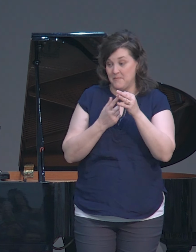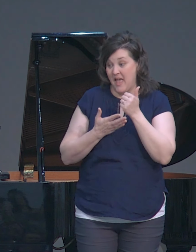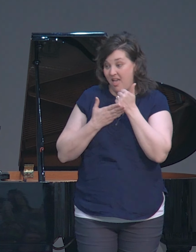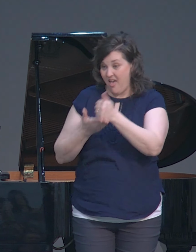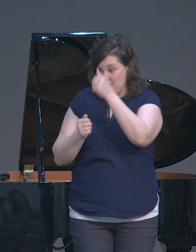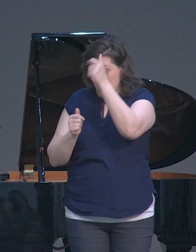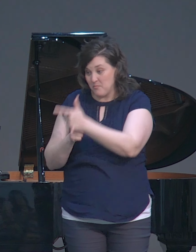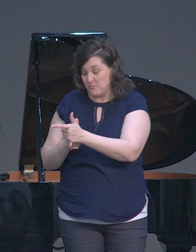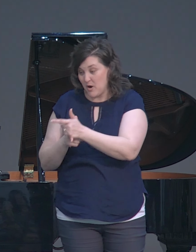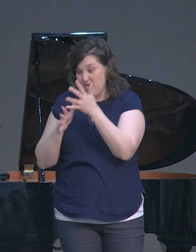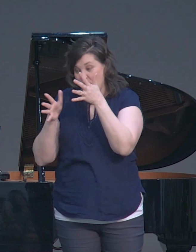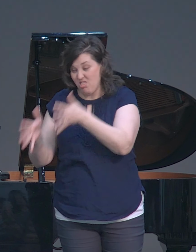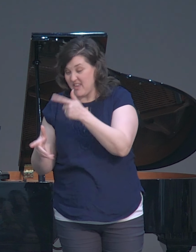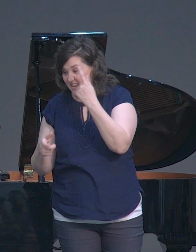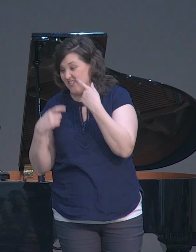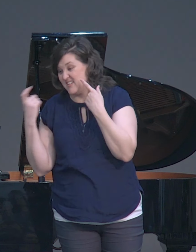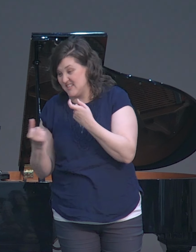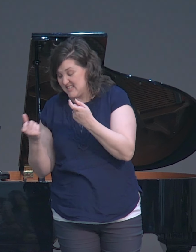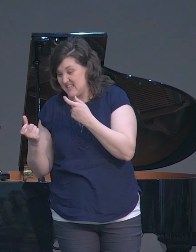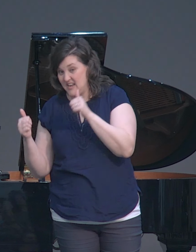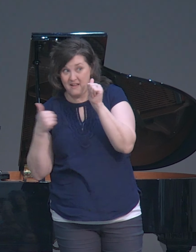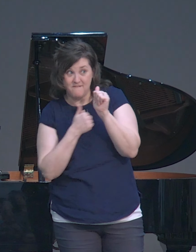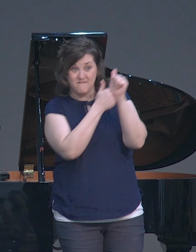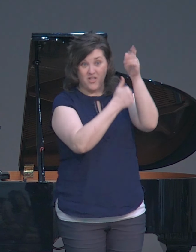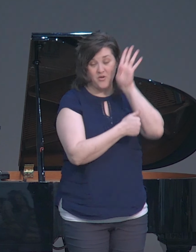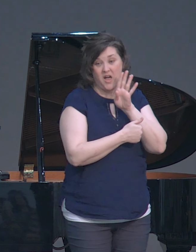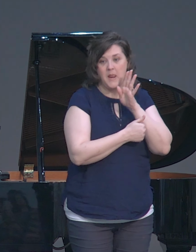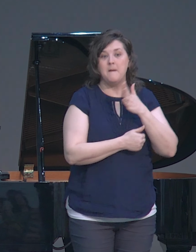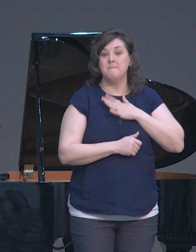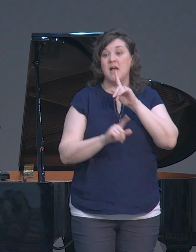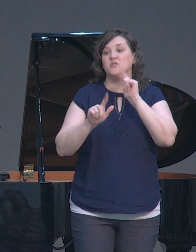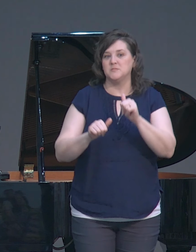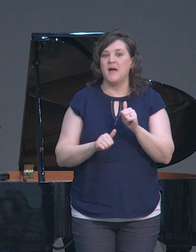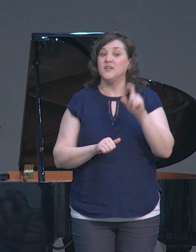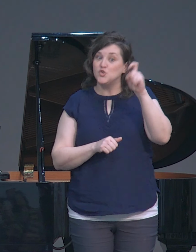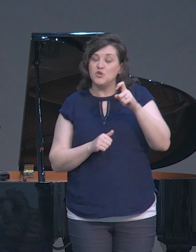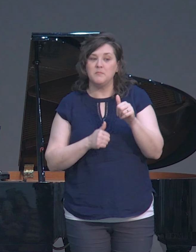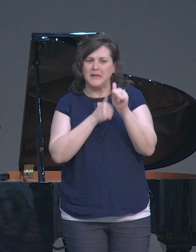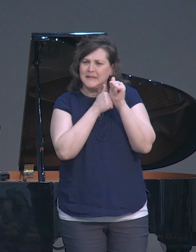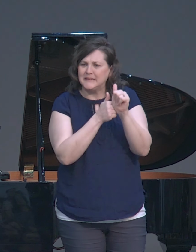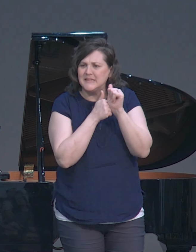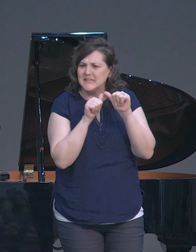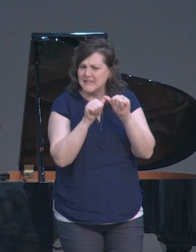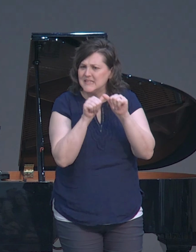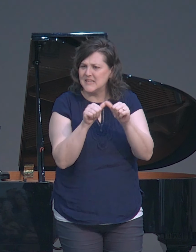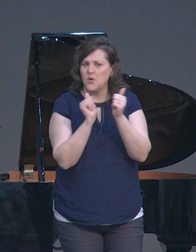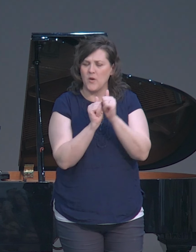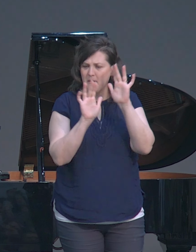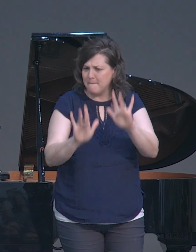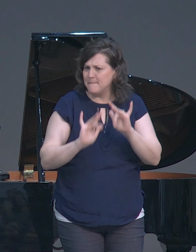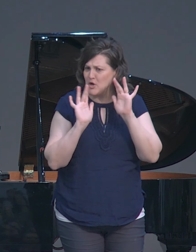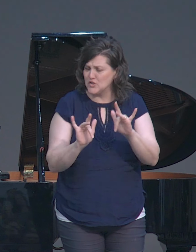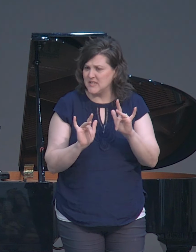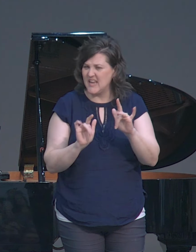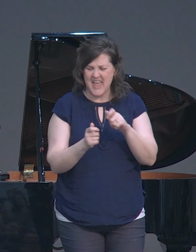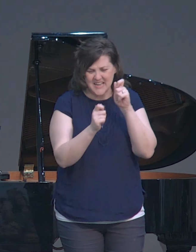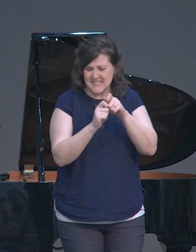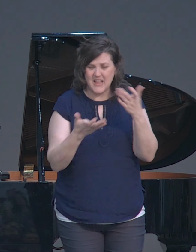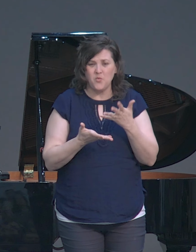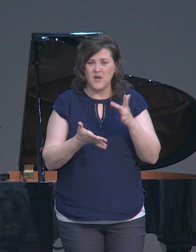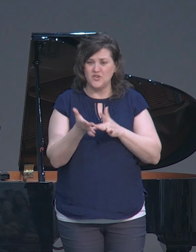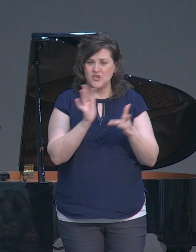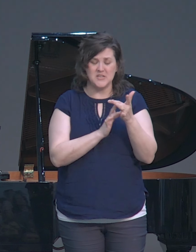and follow Jesus, my response to others is to be consistent with mercy, consistent with forgiveness, consistent with exactly what Jesus has been saying this